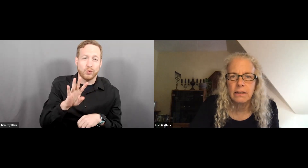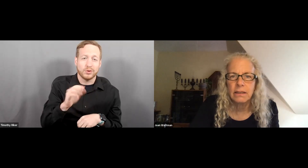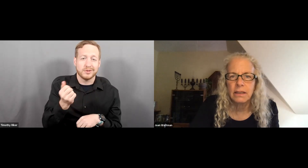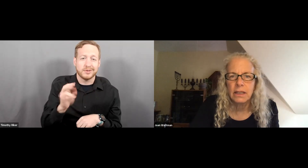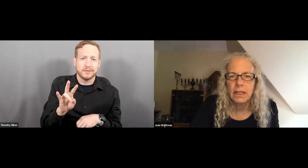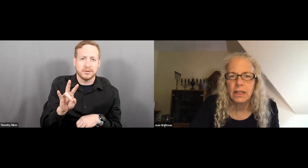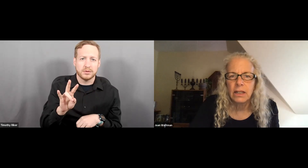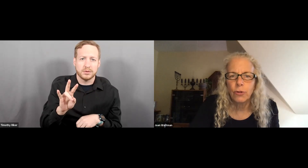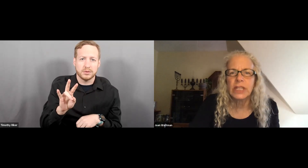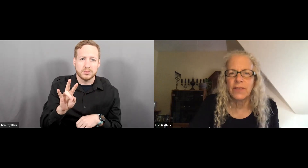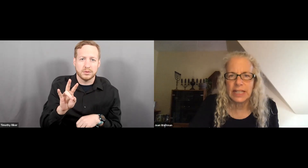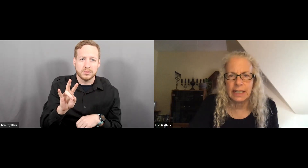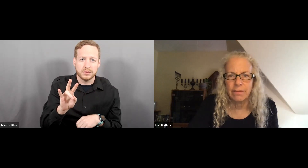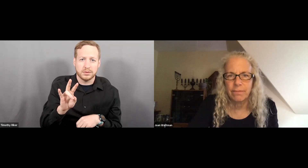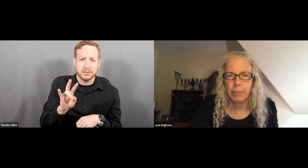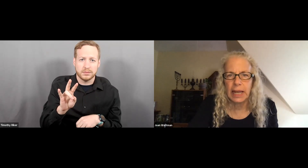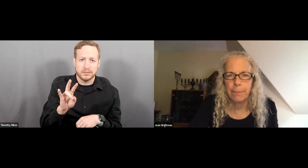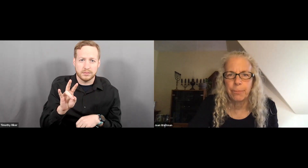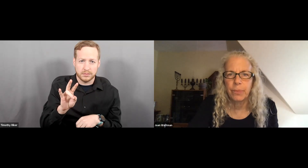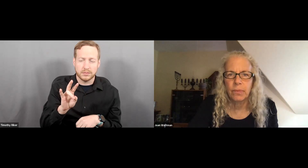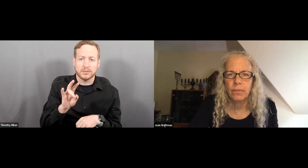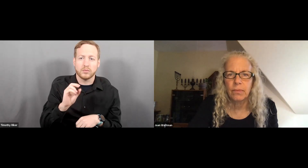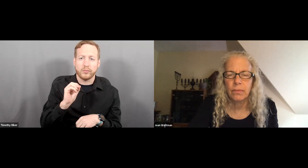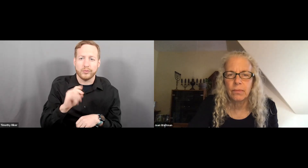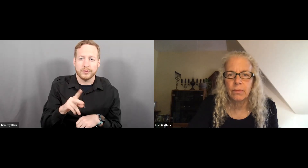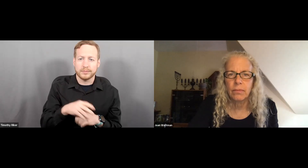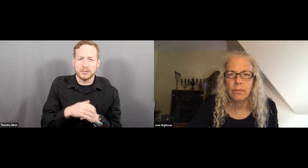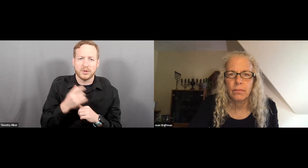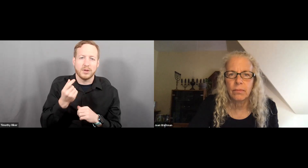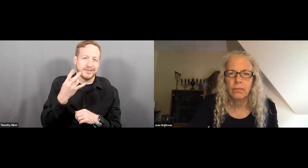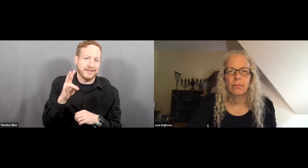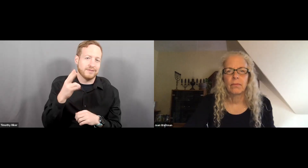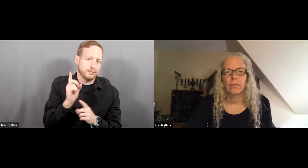at 4:17 p.m.